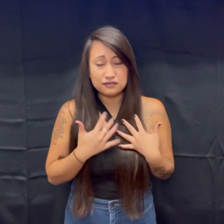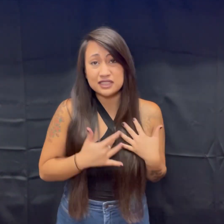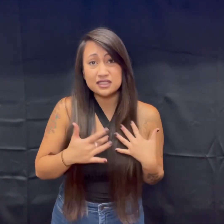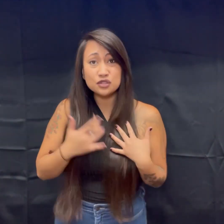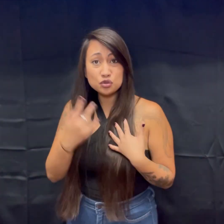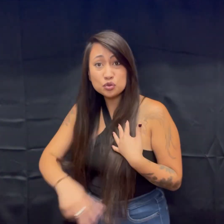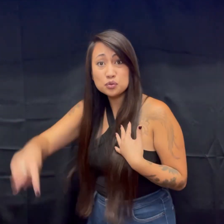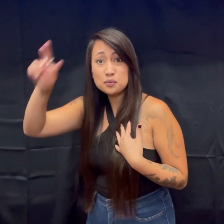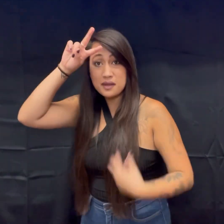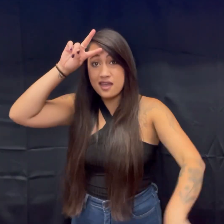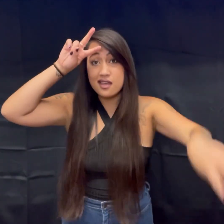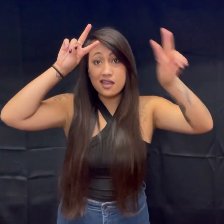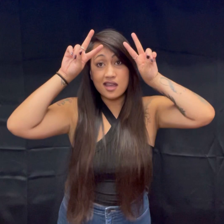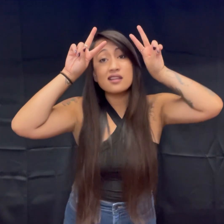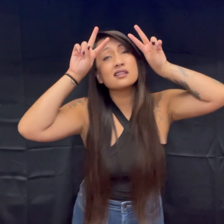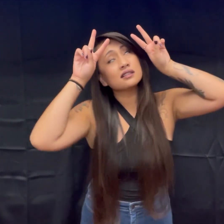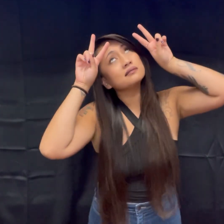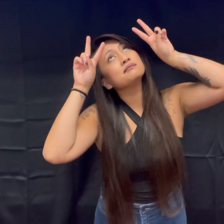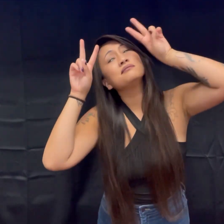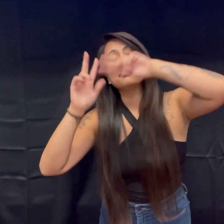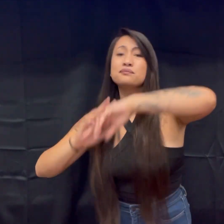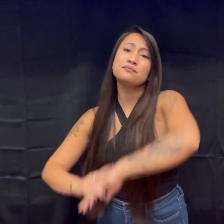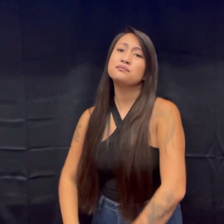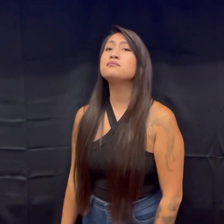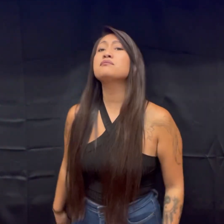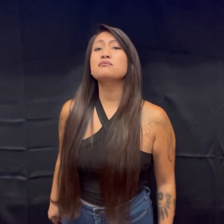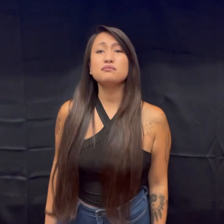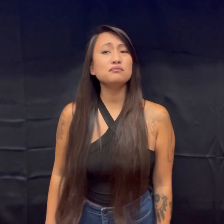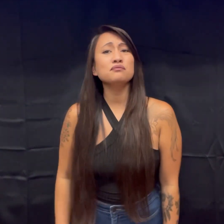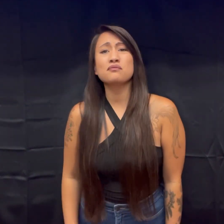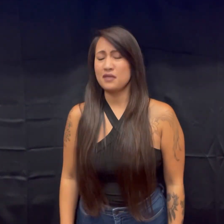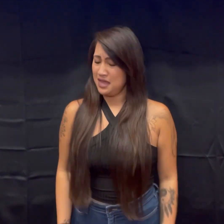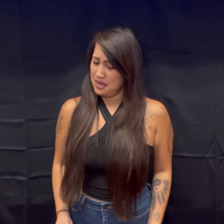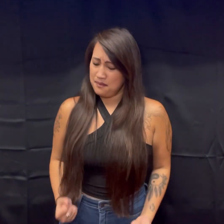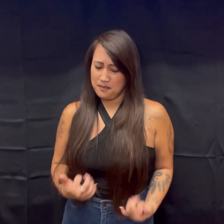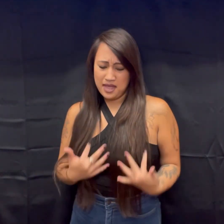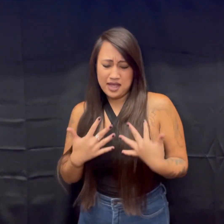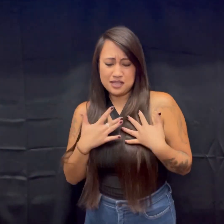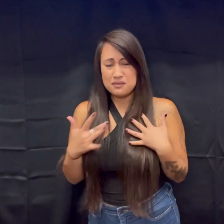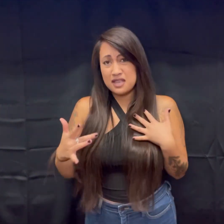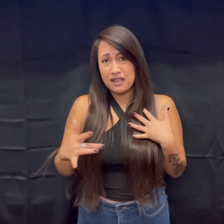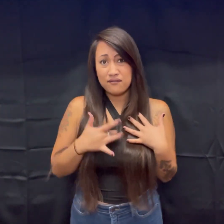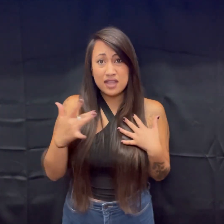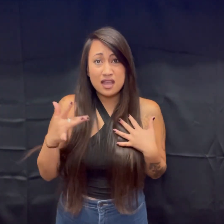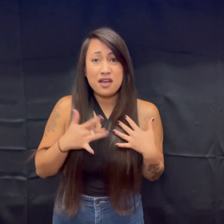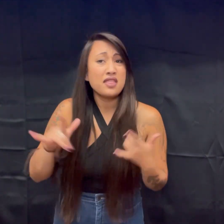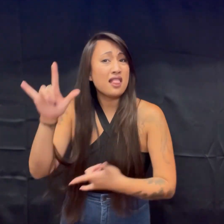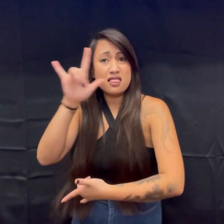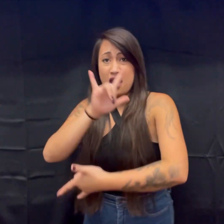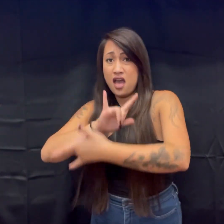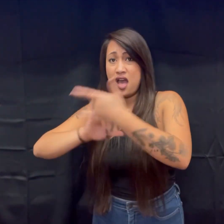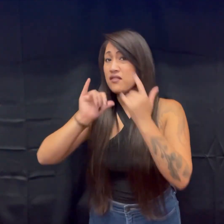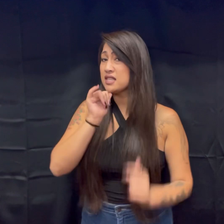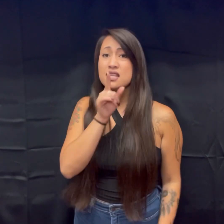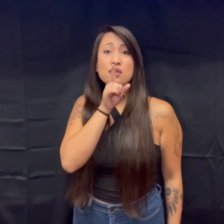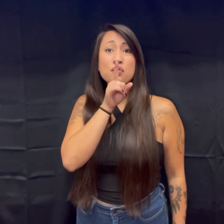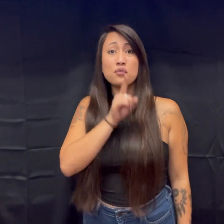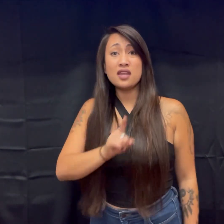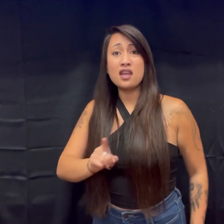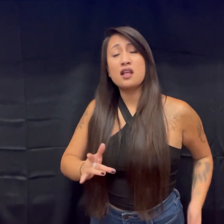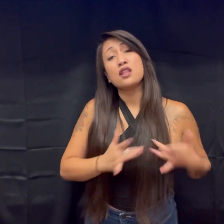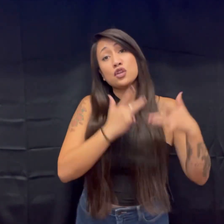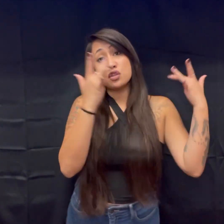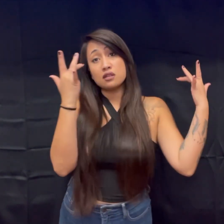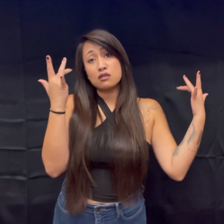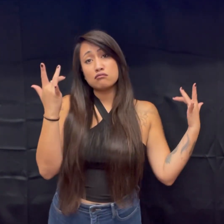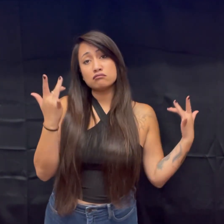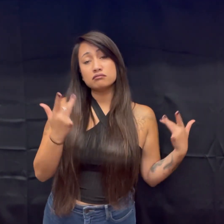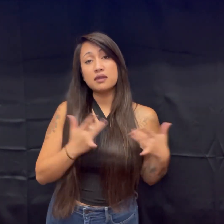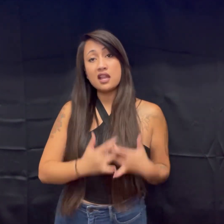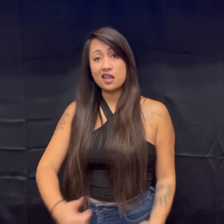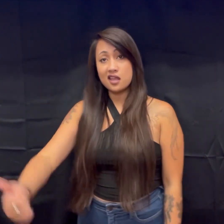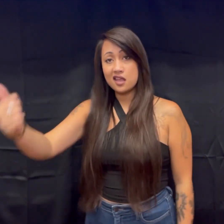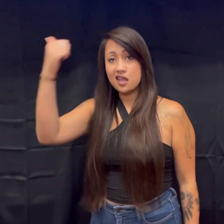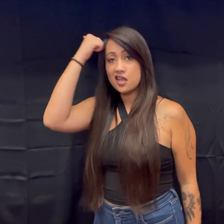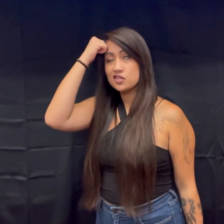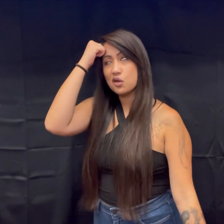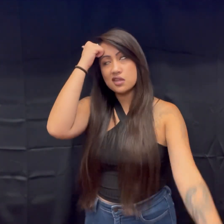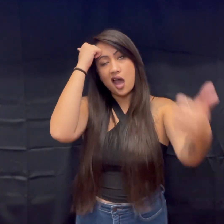so